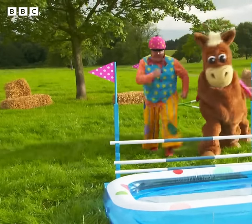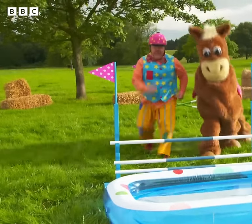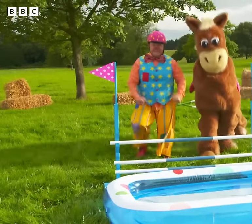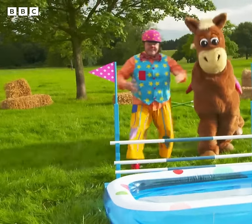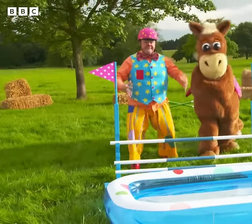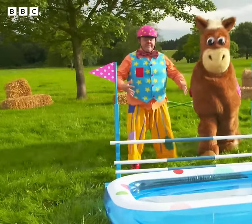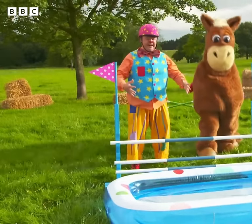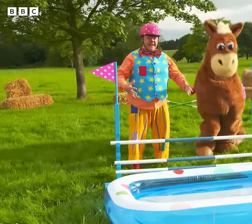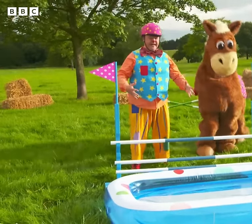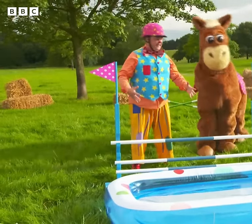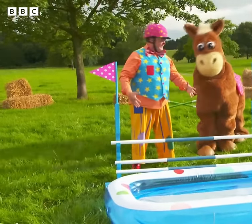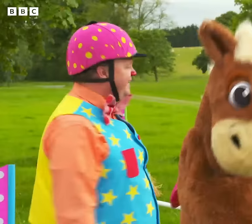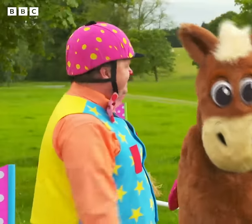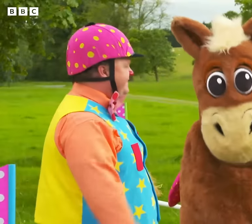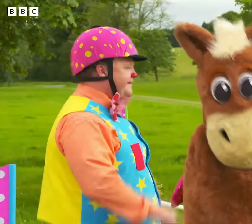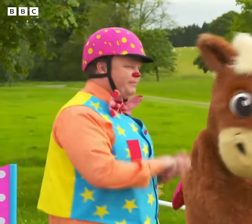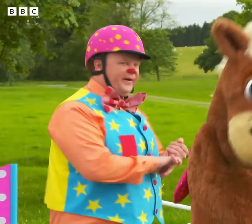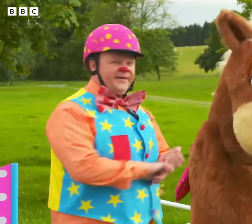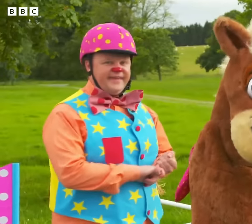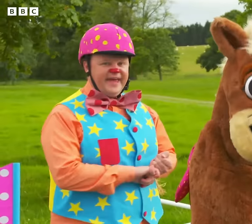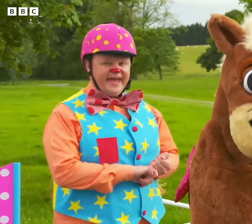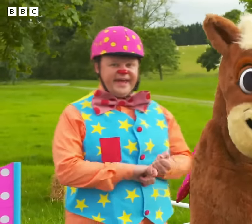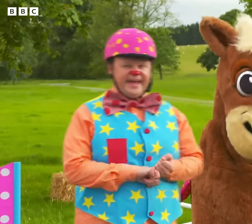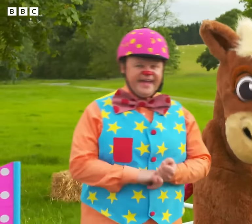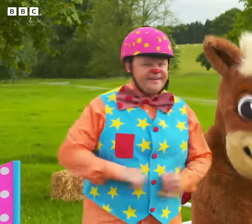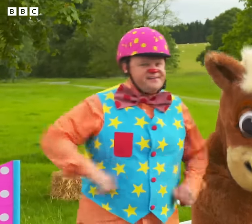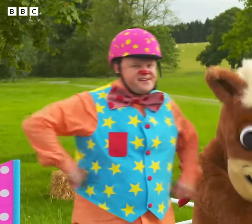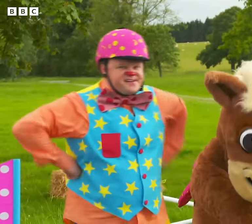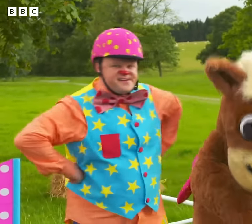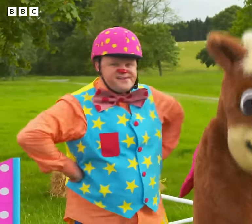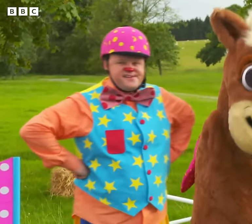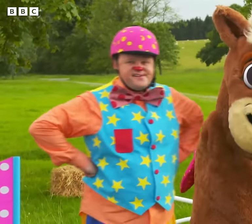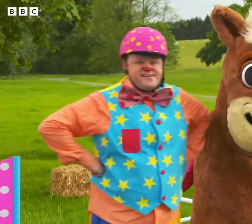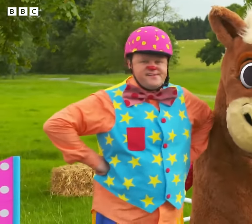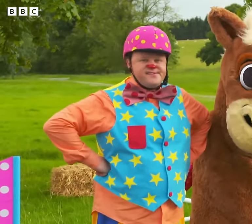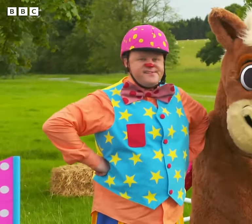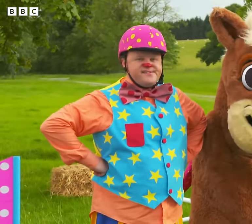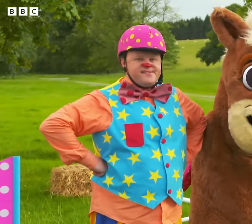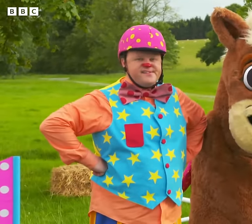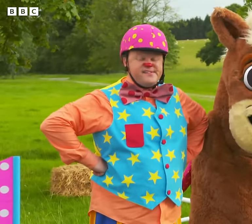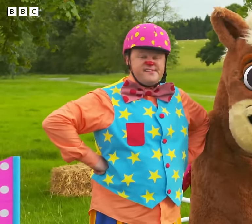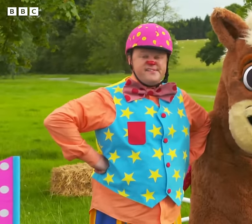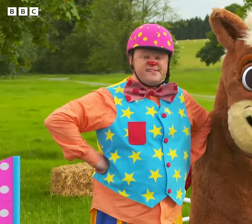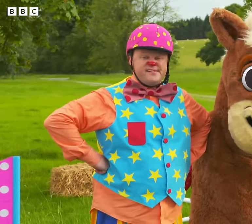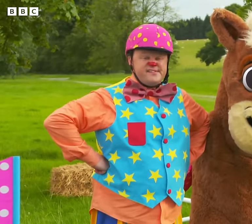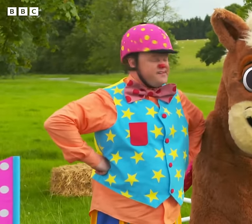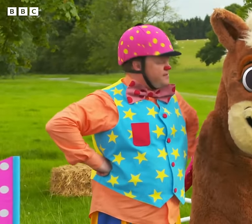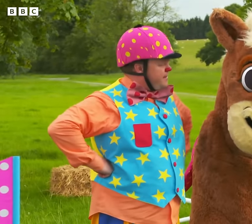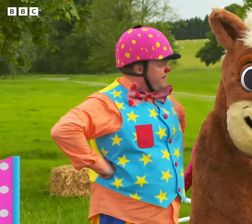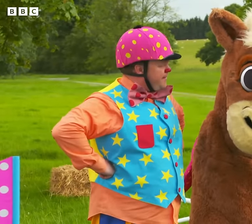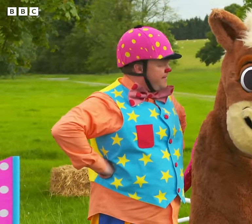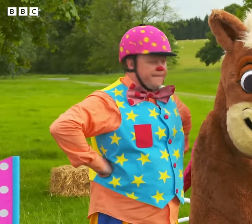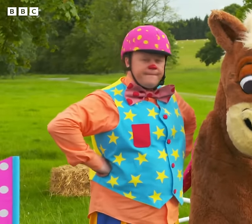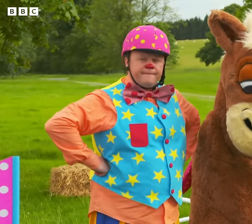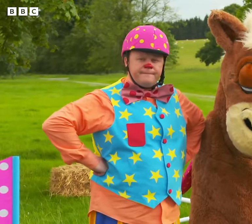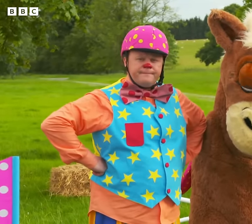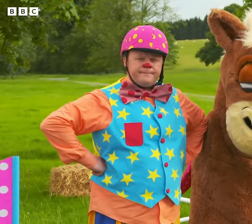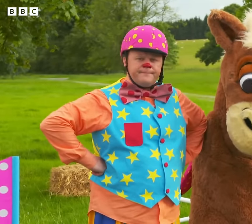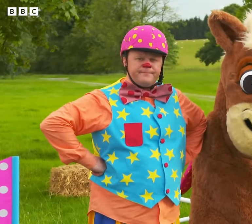One, two, three. Let's go! Spotty! Funny, Spotty. Try one last time,